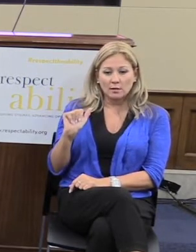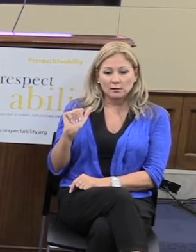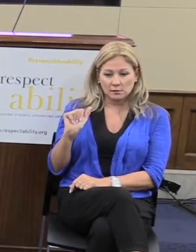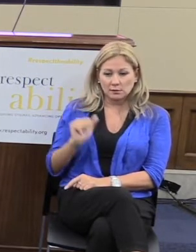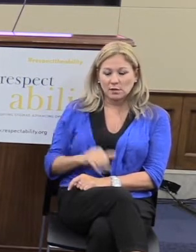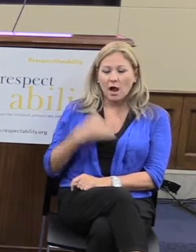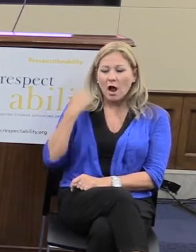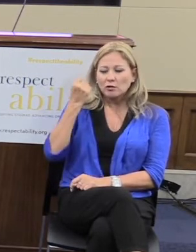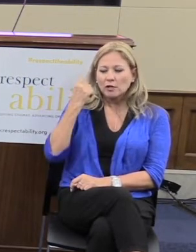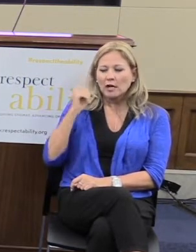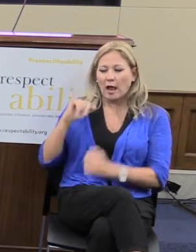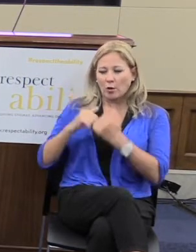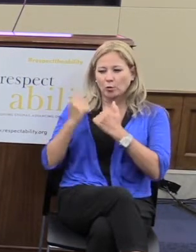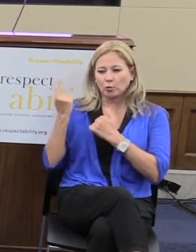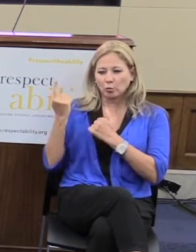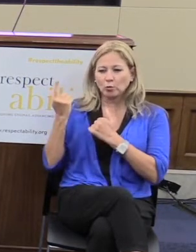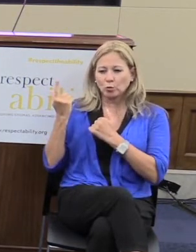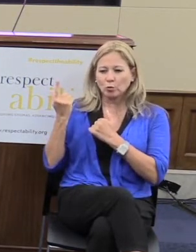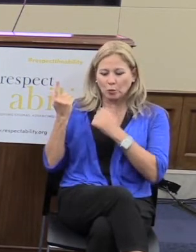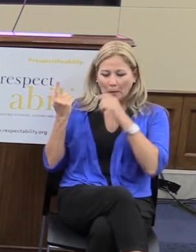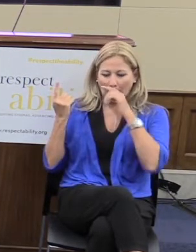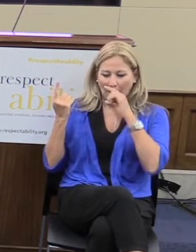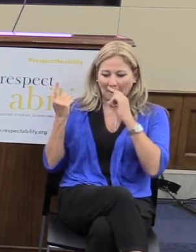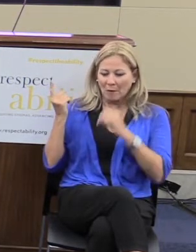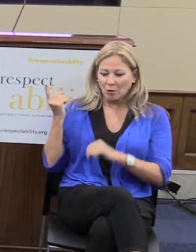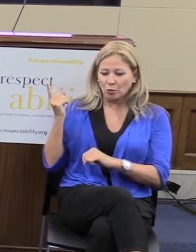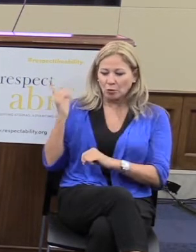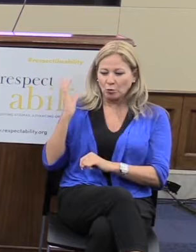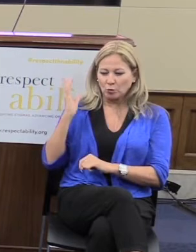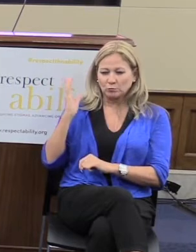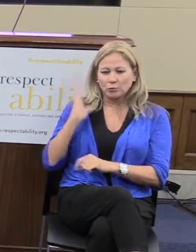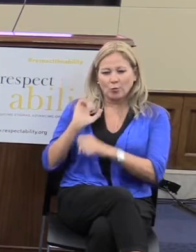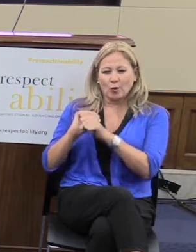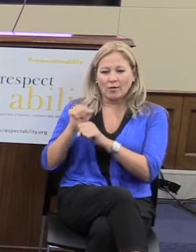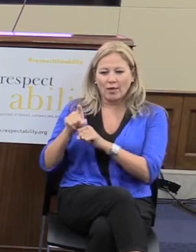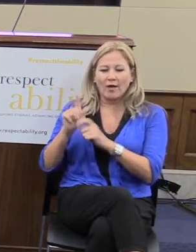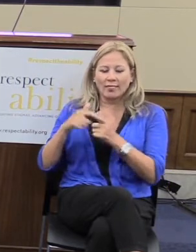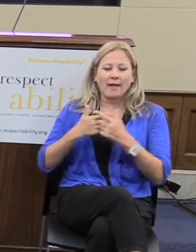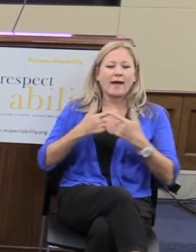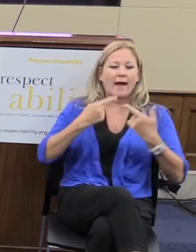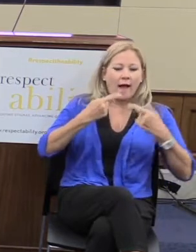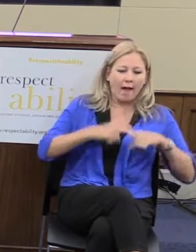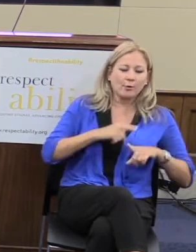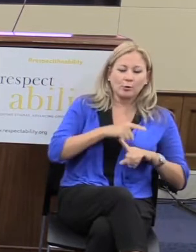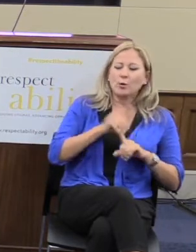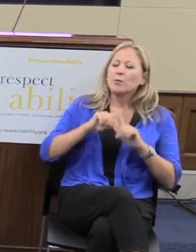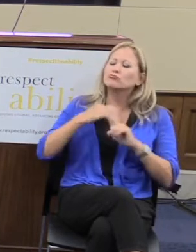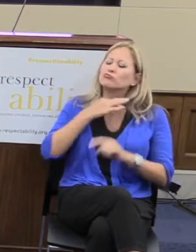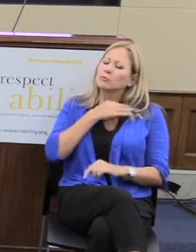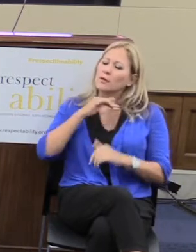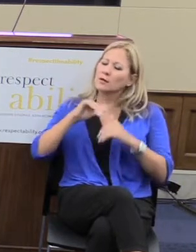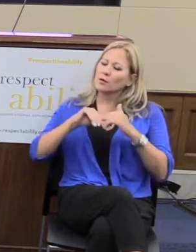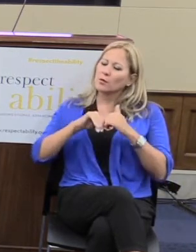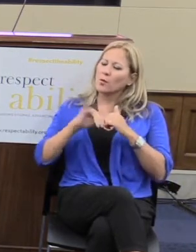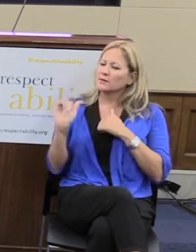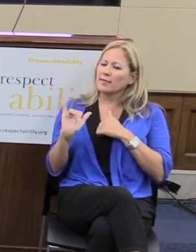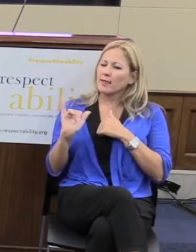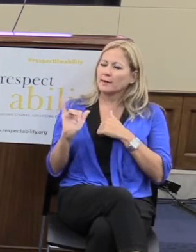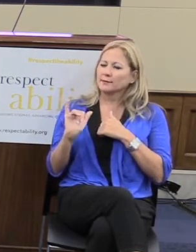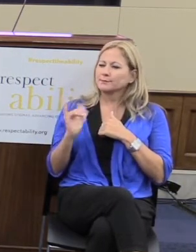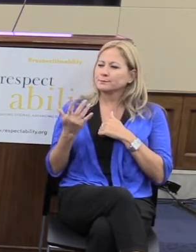This is a disability that you once did not have, but now do have. My question is, how has it been